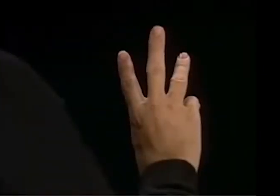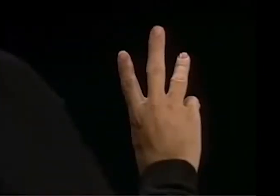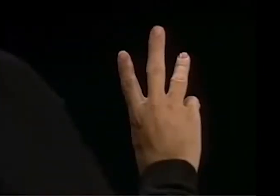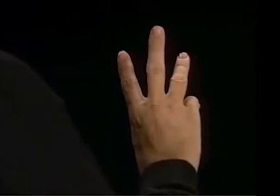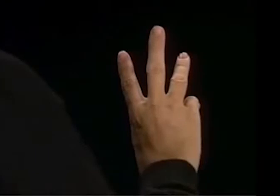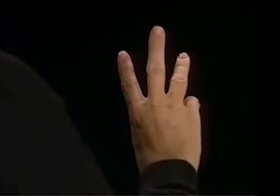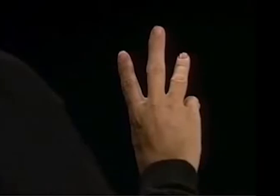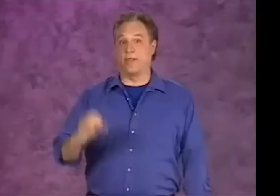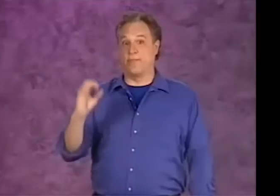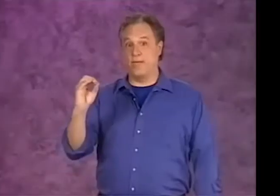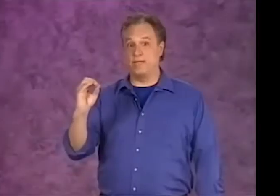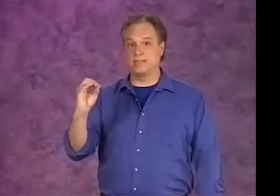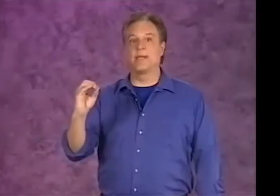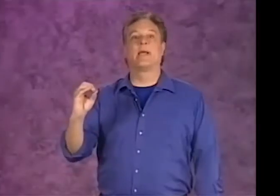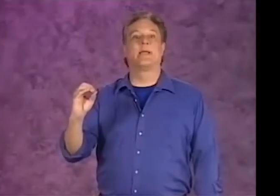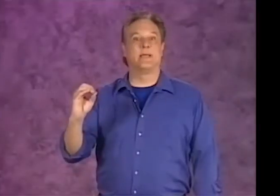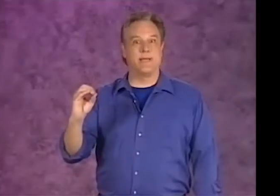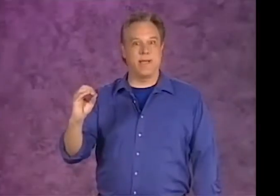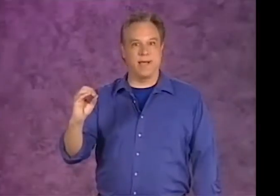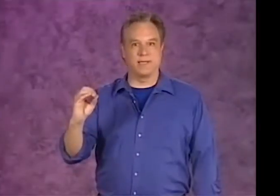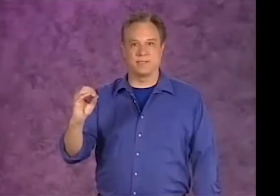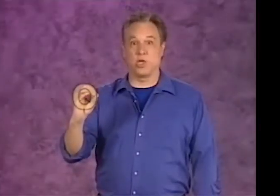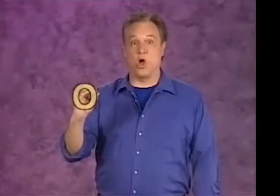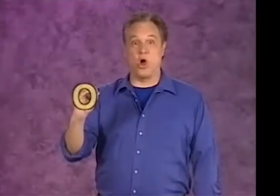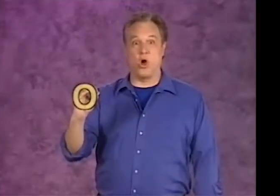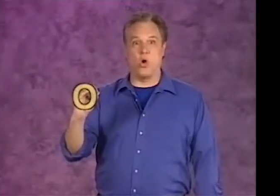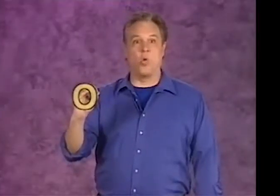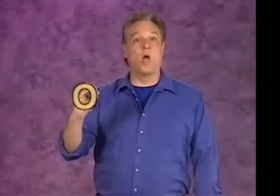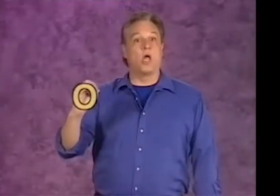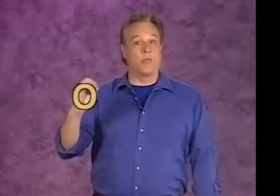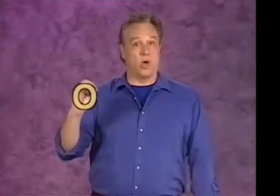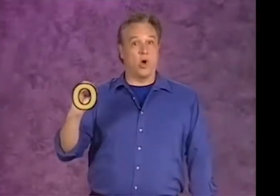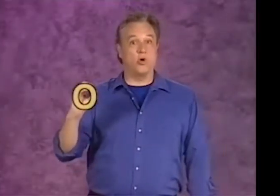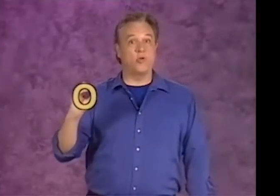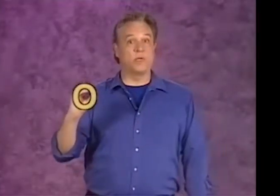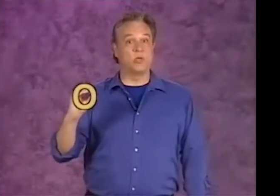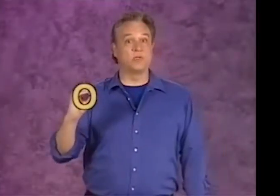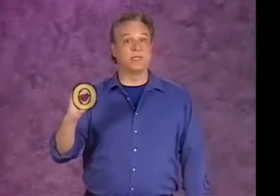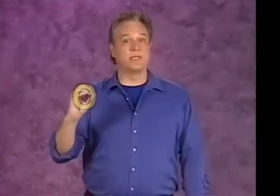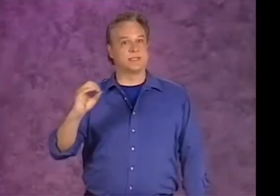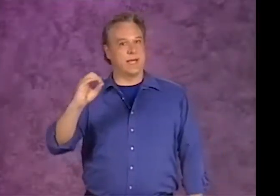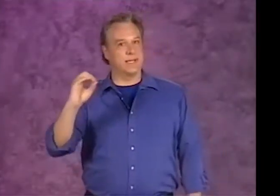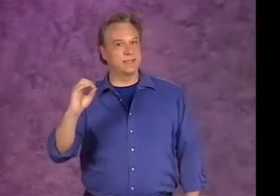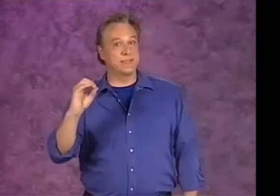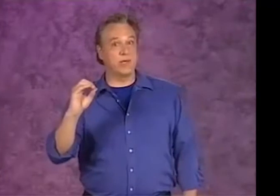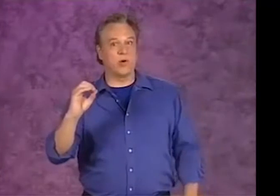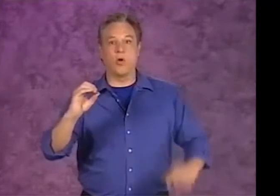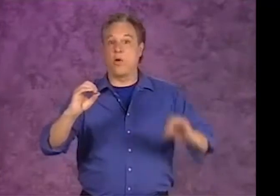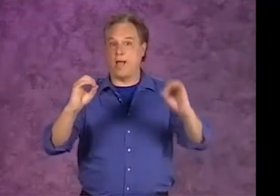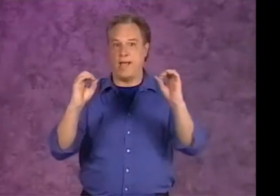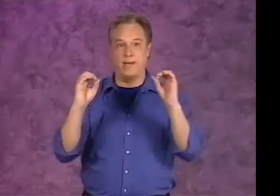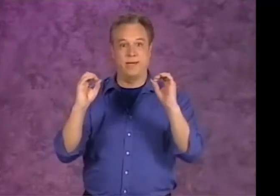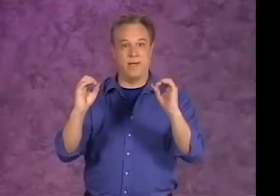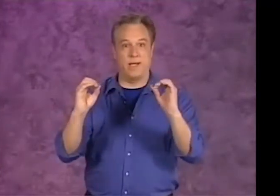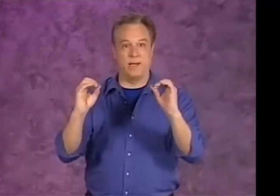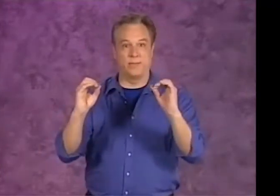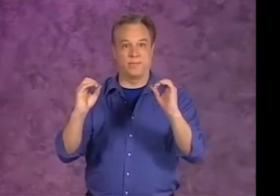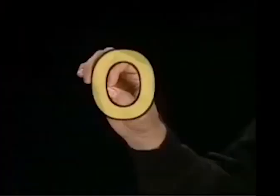And this? Yes, O. The O you've been using to sign 0 and none.